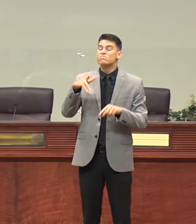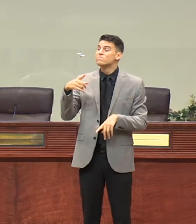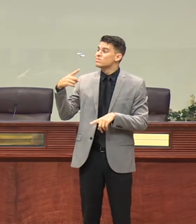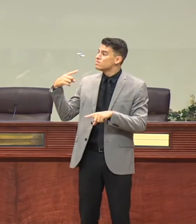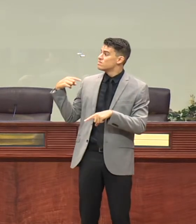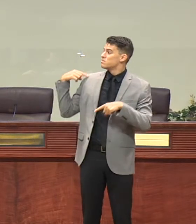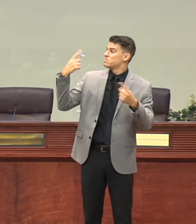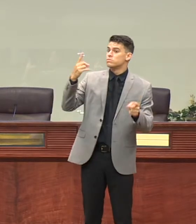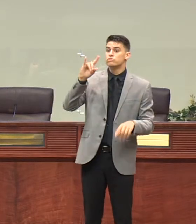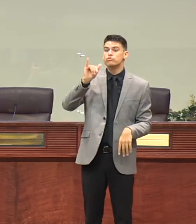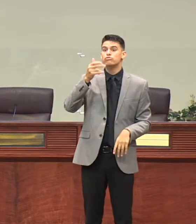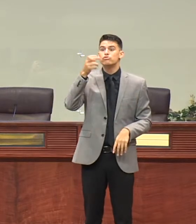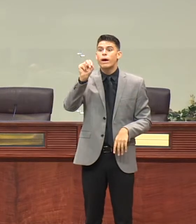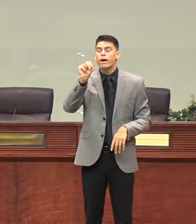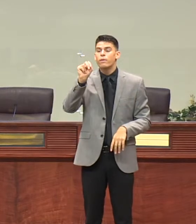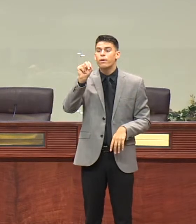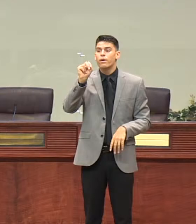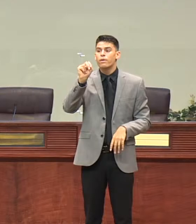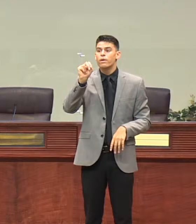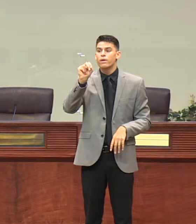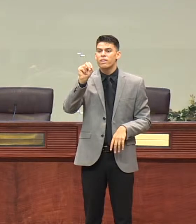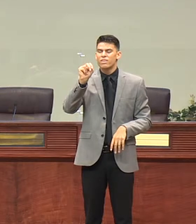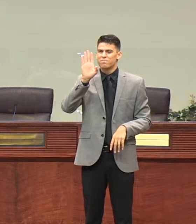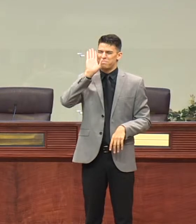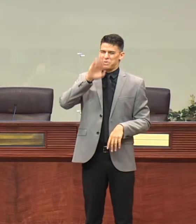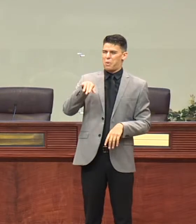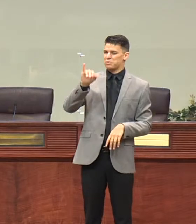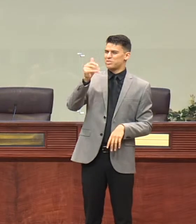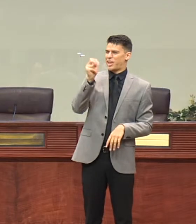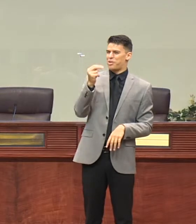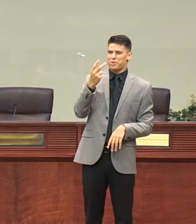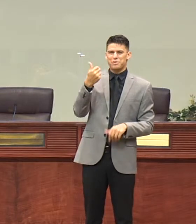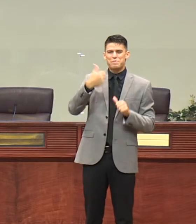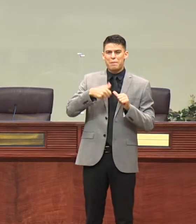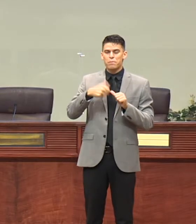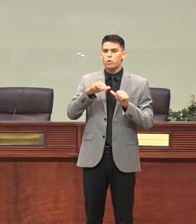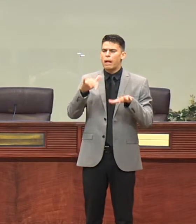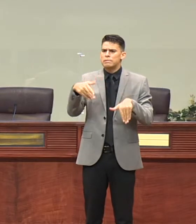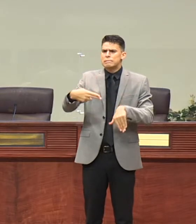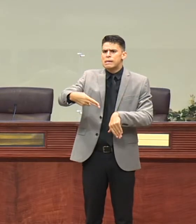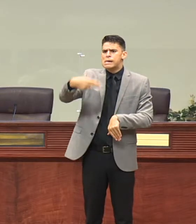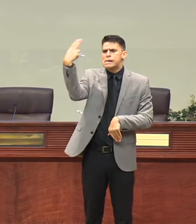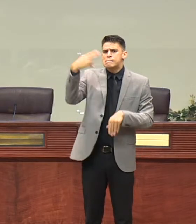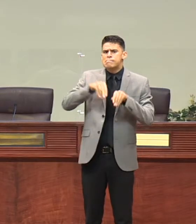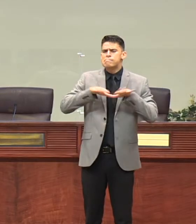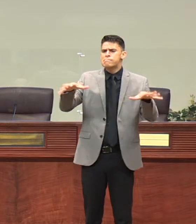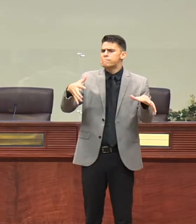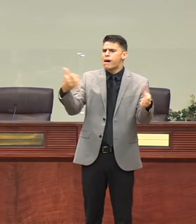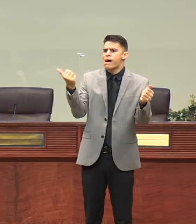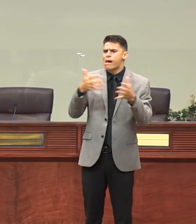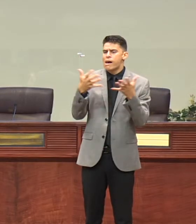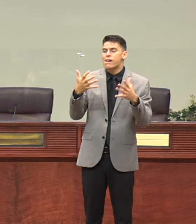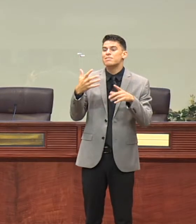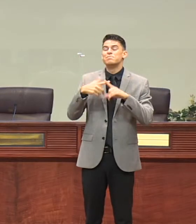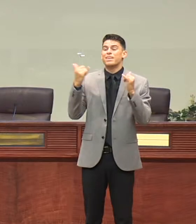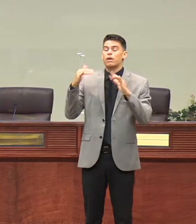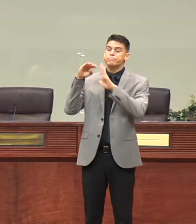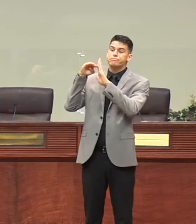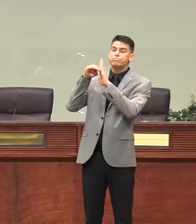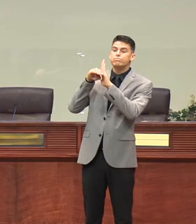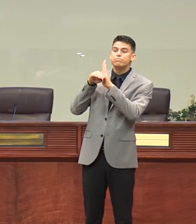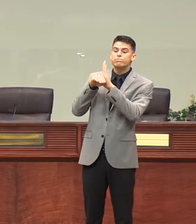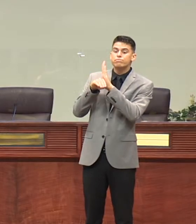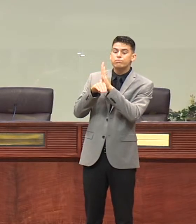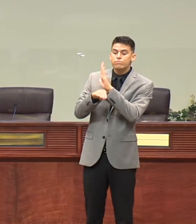since January, where we hit a peak on death, has been a decrease in the number of deaths. Also